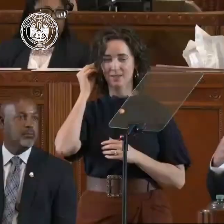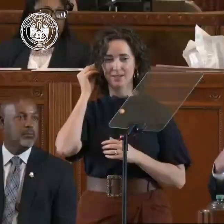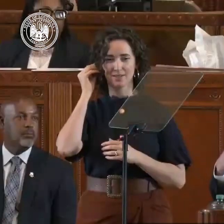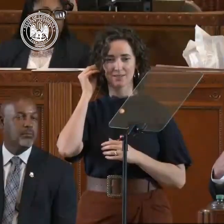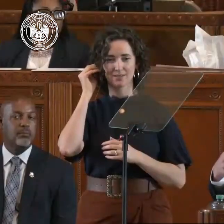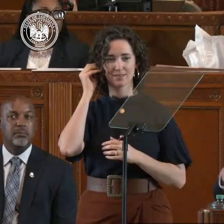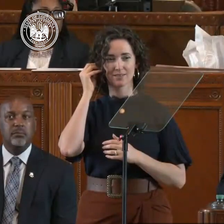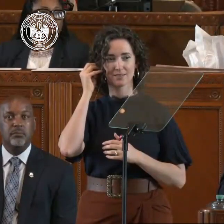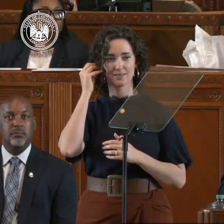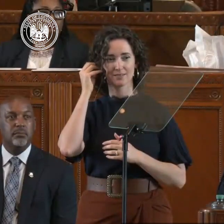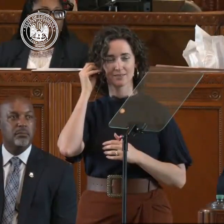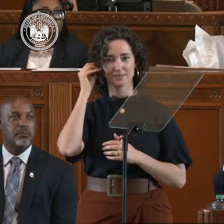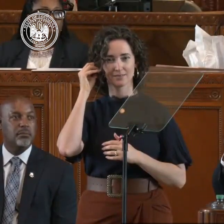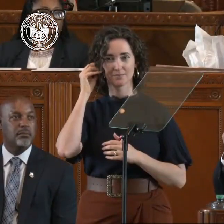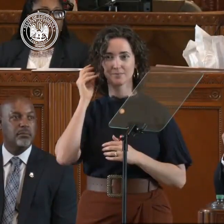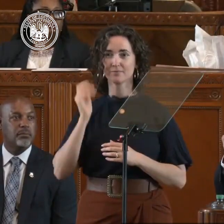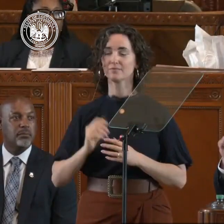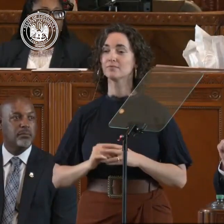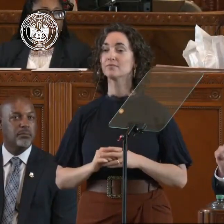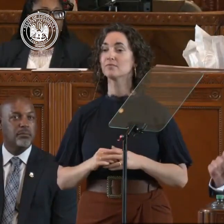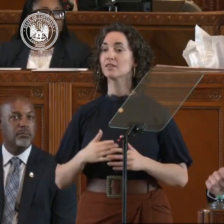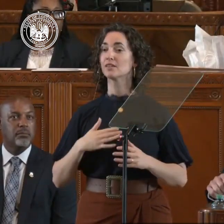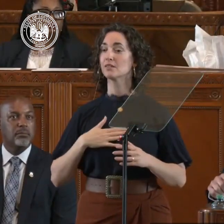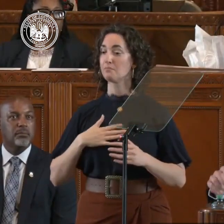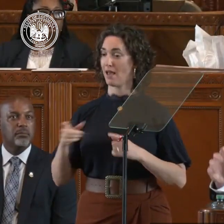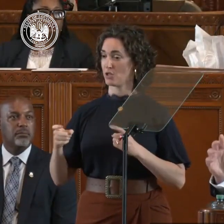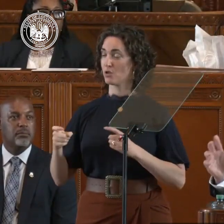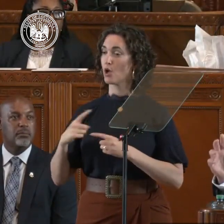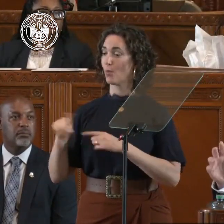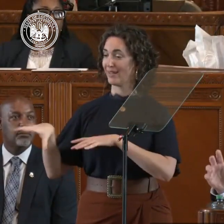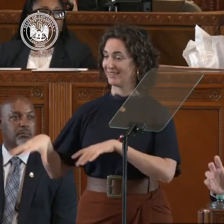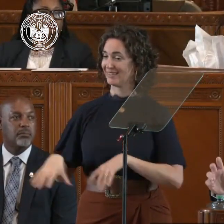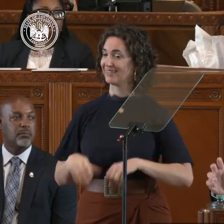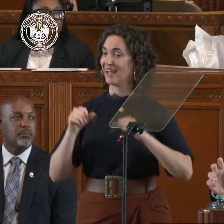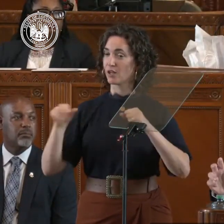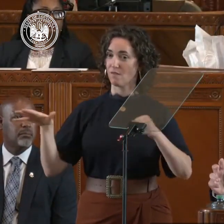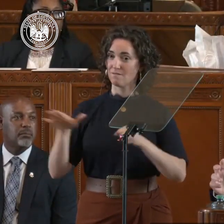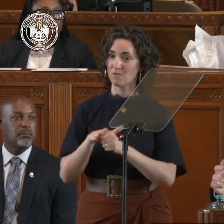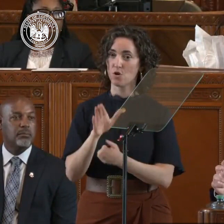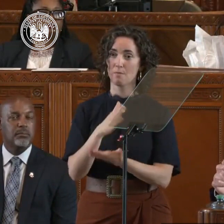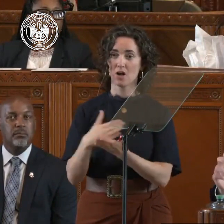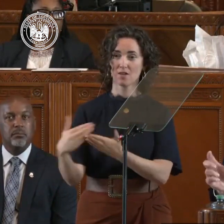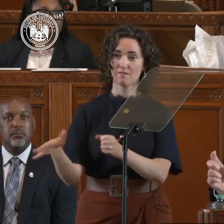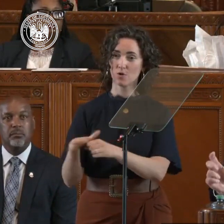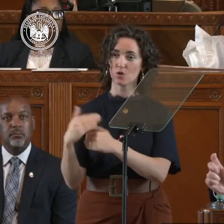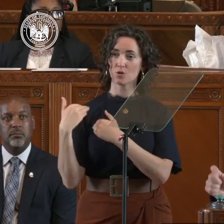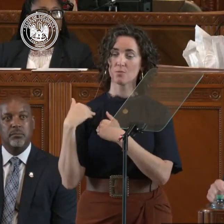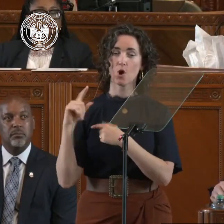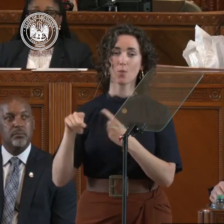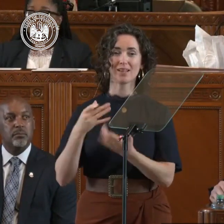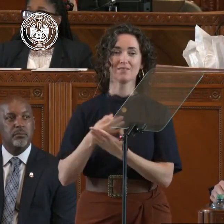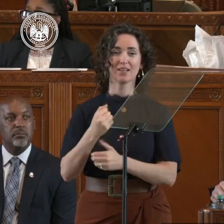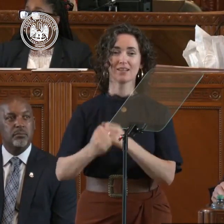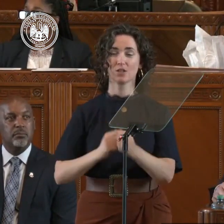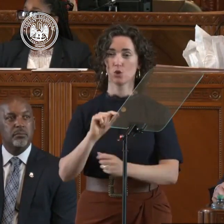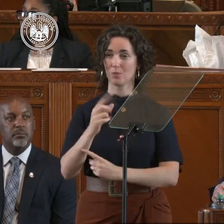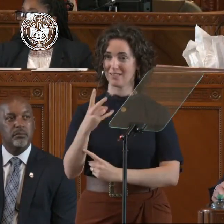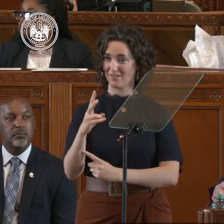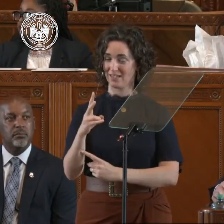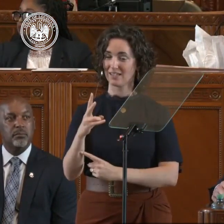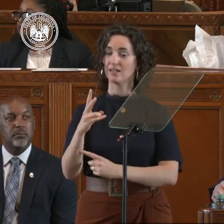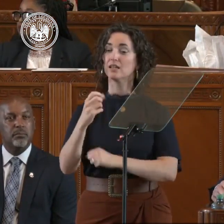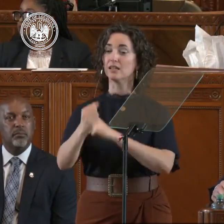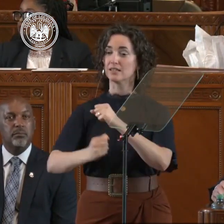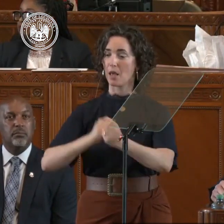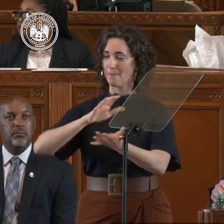And ever since my administration was fully responsible for the budget, that was in fiscal year 17, we've run surpluses.